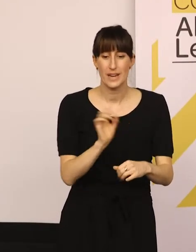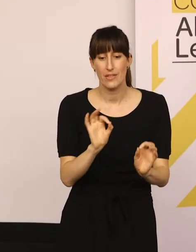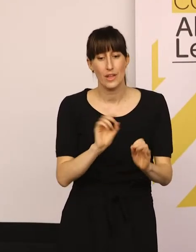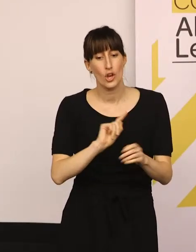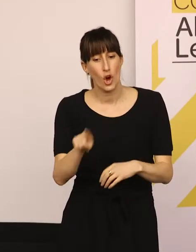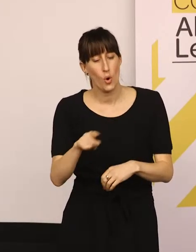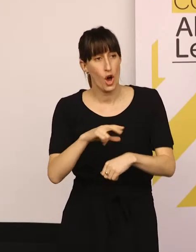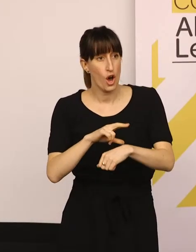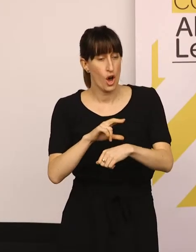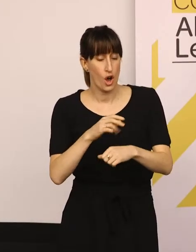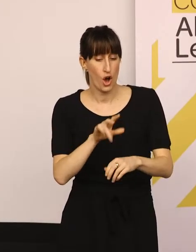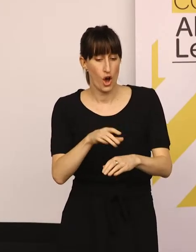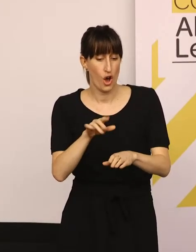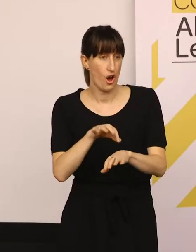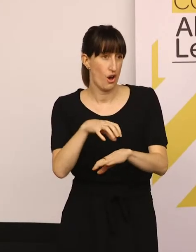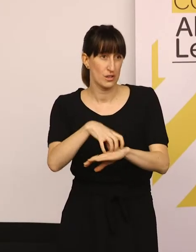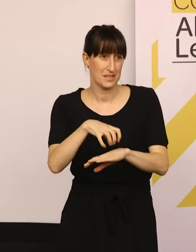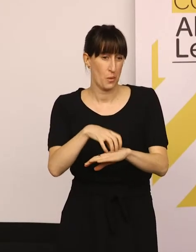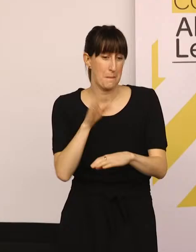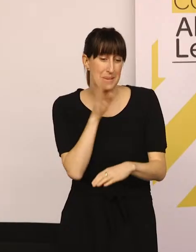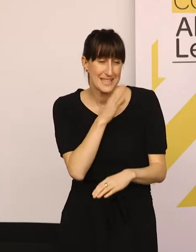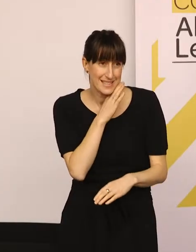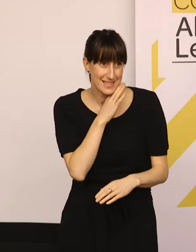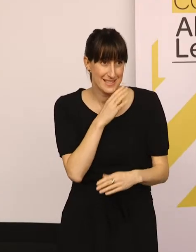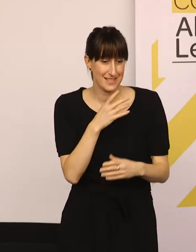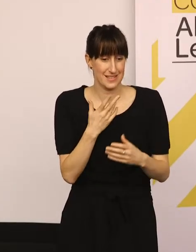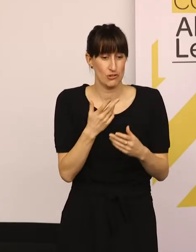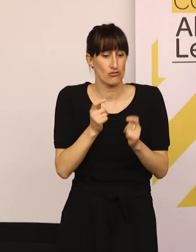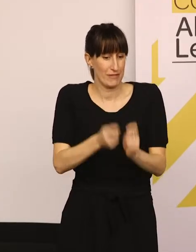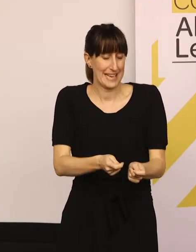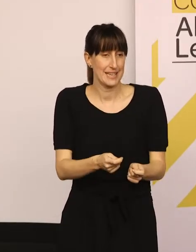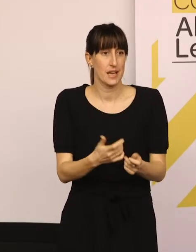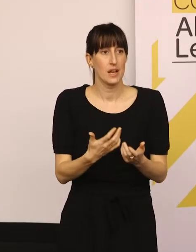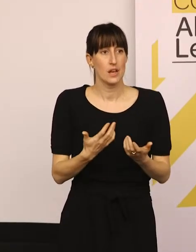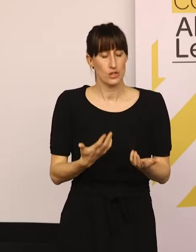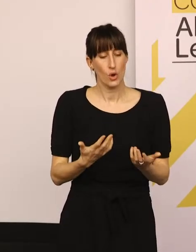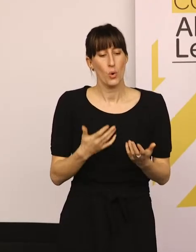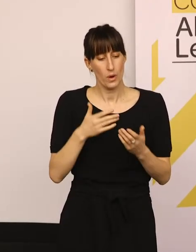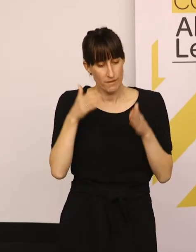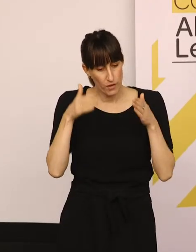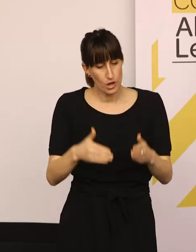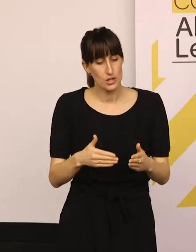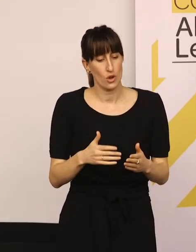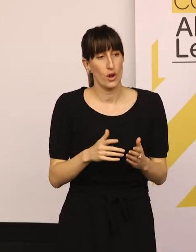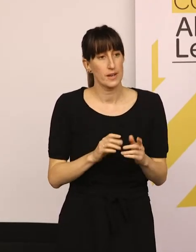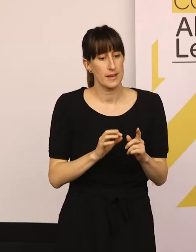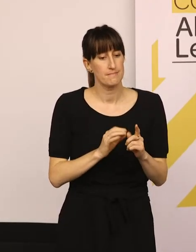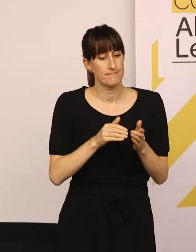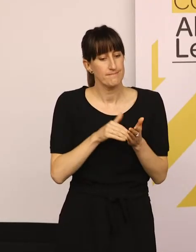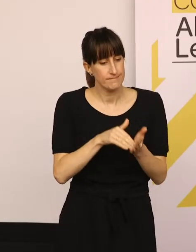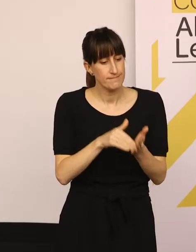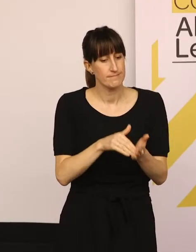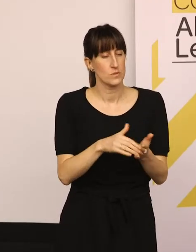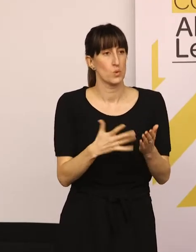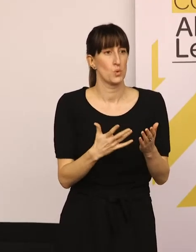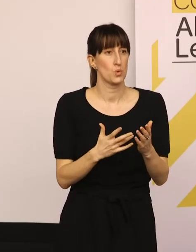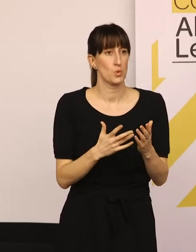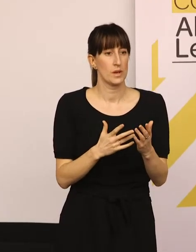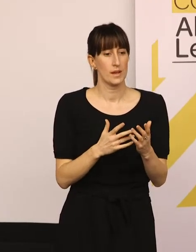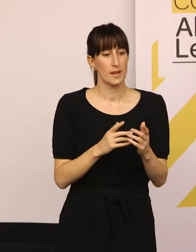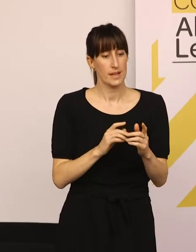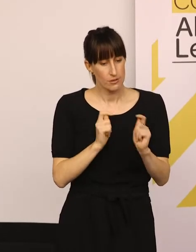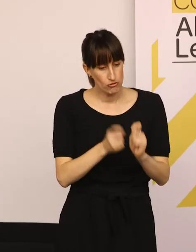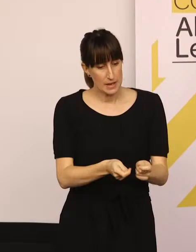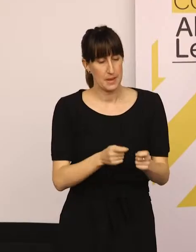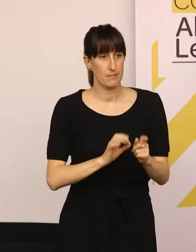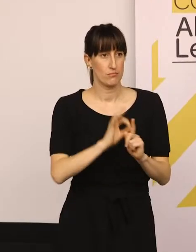possible. We haven't seen at this point, and we didn't see through the lockdown, an increase in mental health issues. We saw mental health challenges for